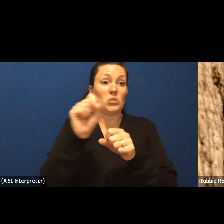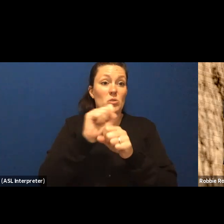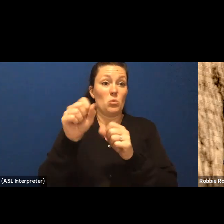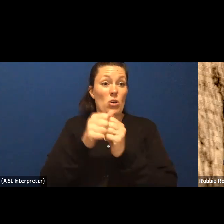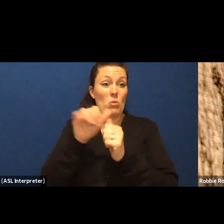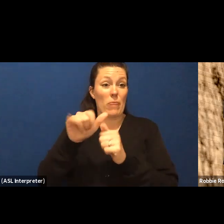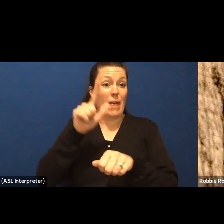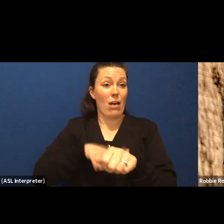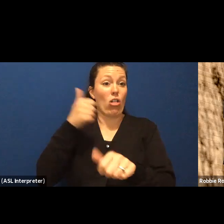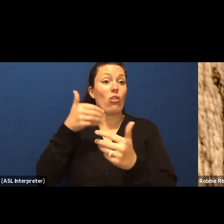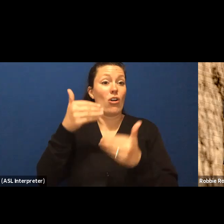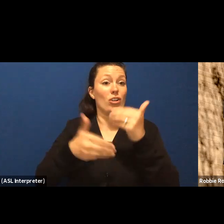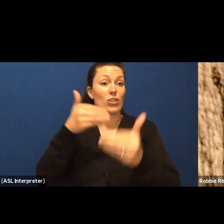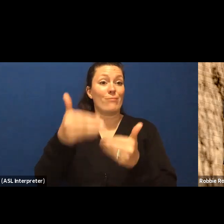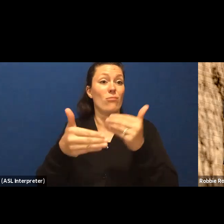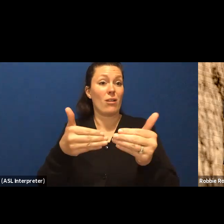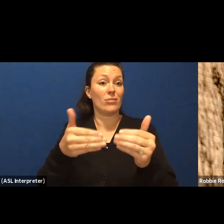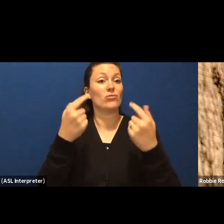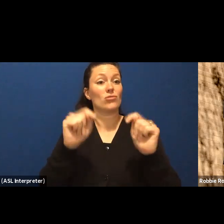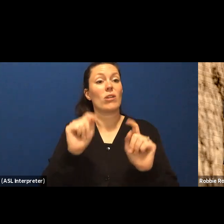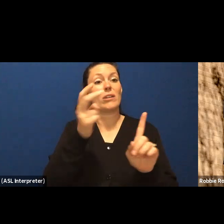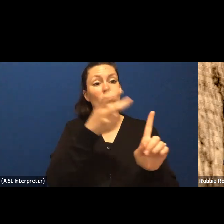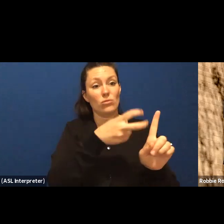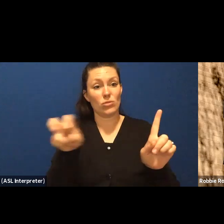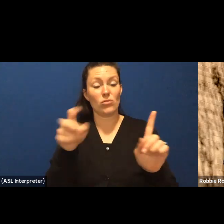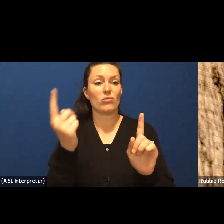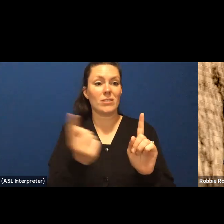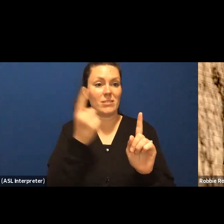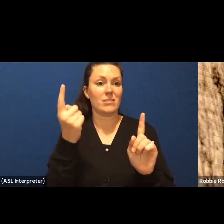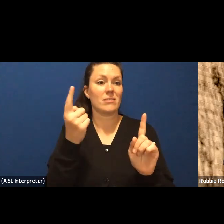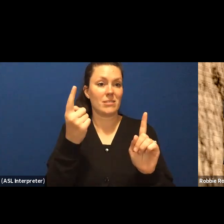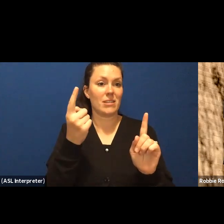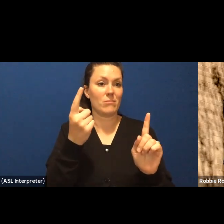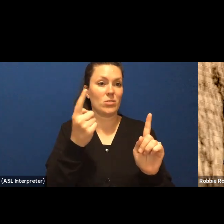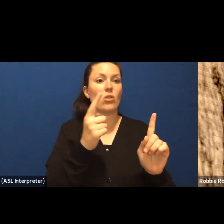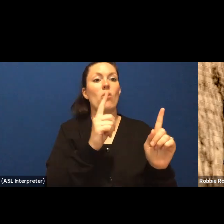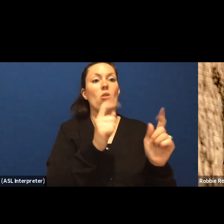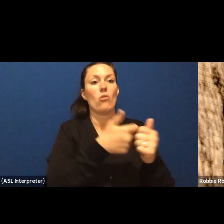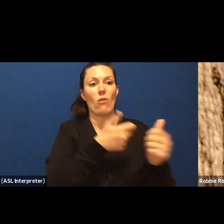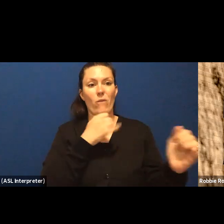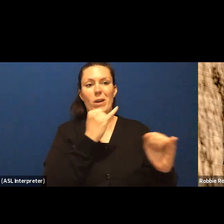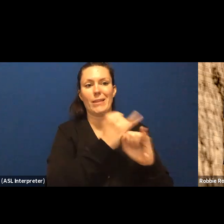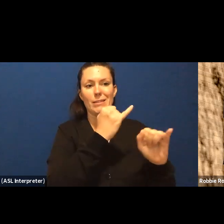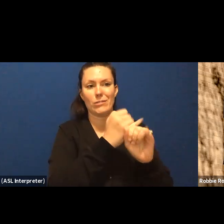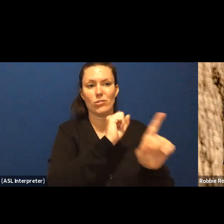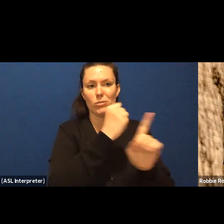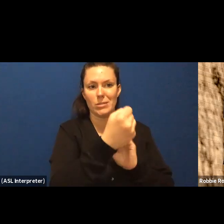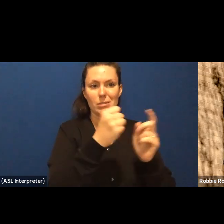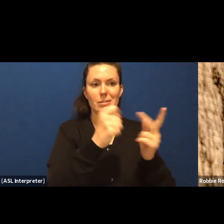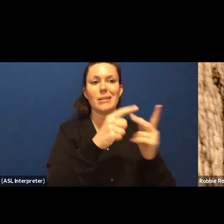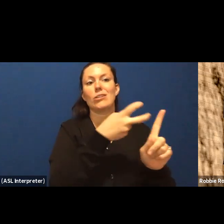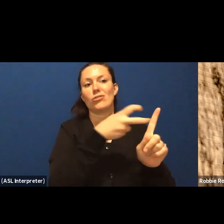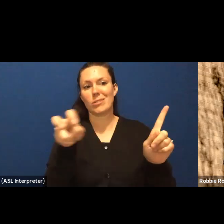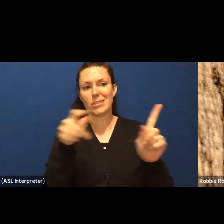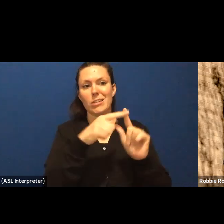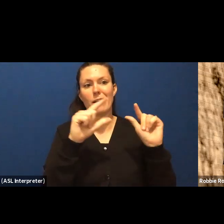involved with transitioning someone out of that institutional setting, because it really is kind of a